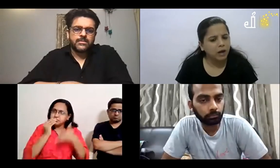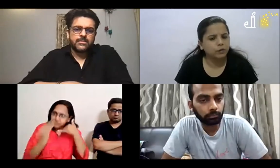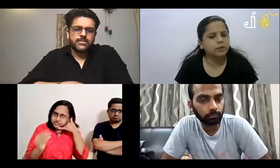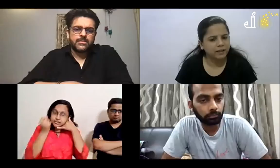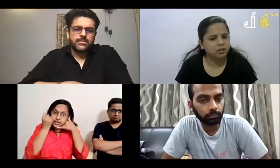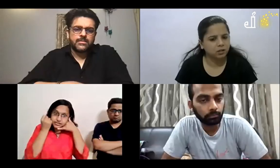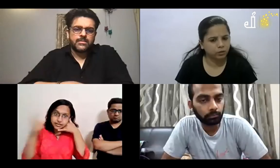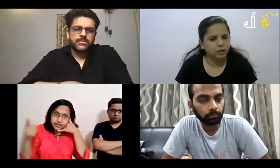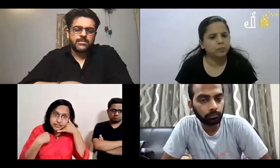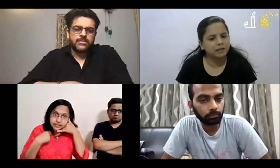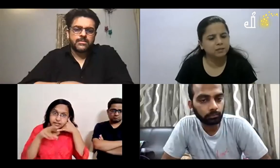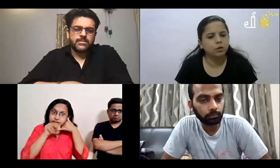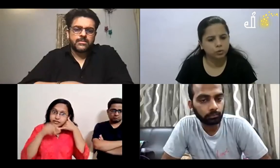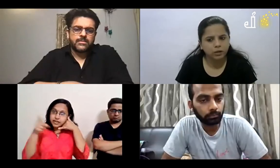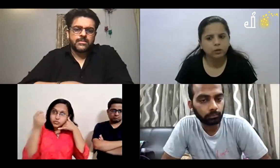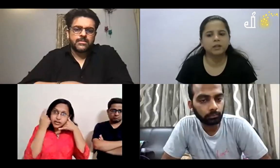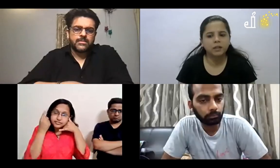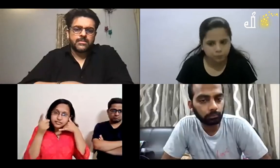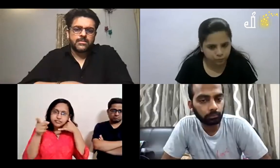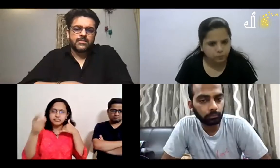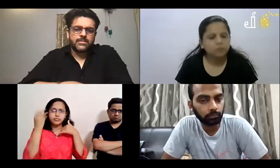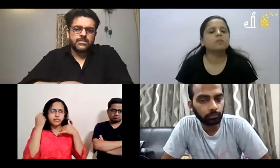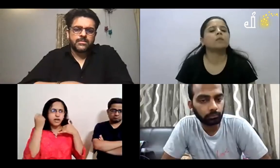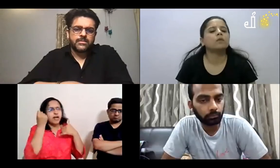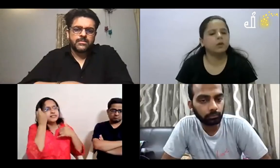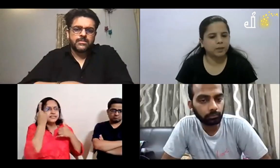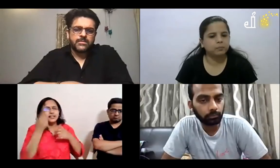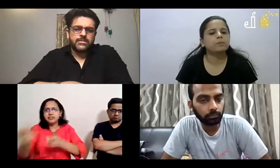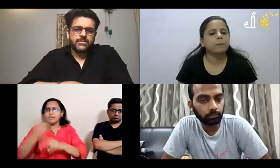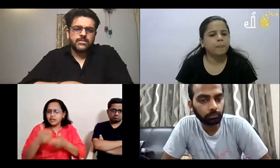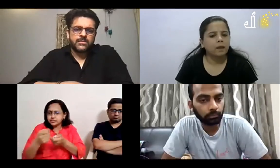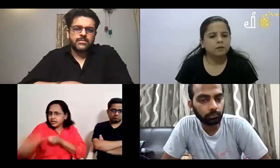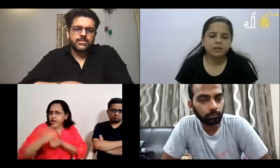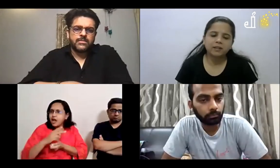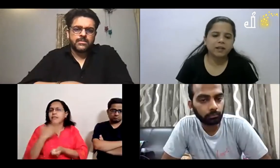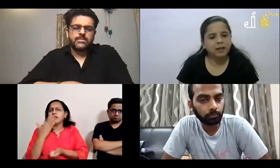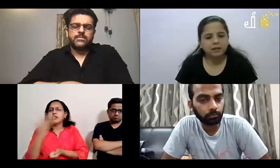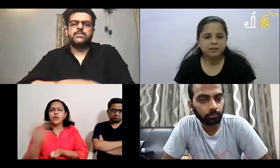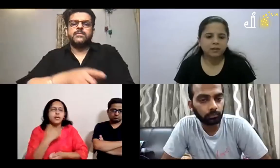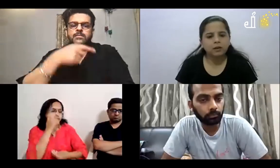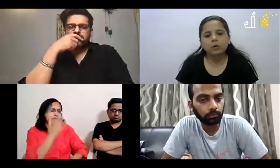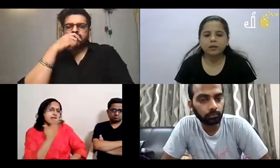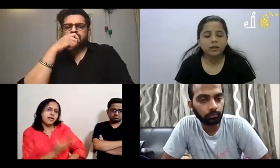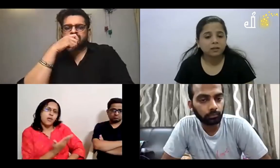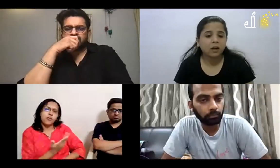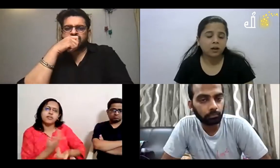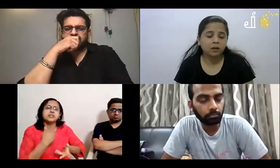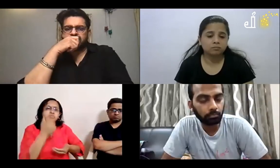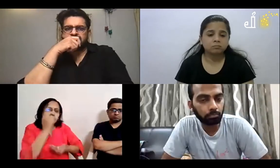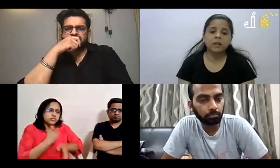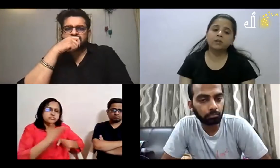you have to text her. Okay, please talk to her on the WhatsApp. So then they get us, they were like, okay,